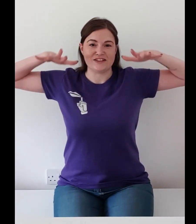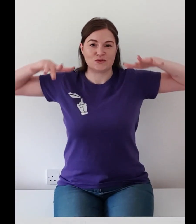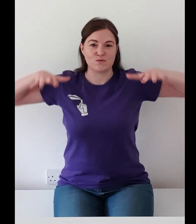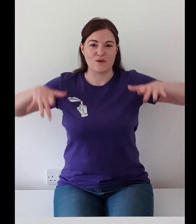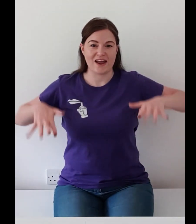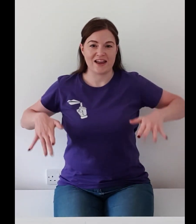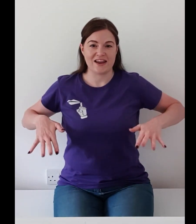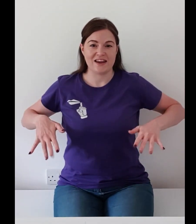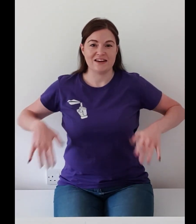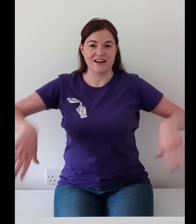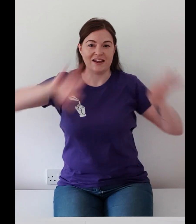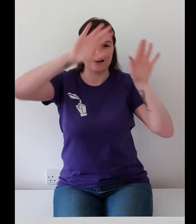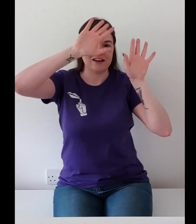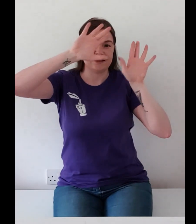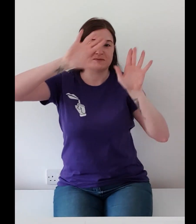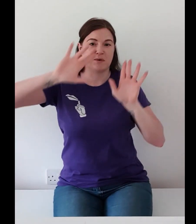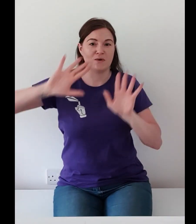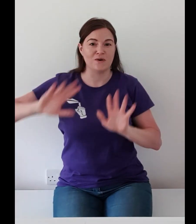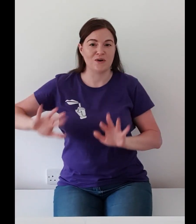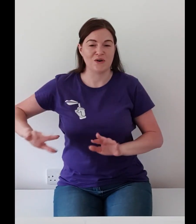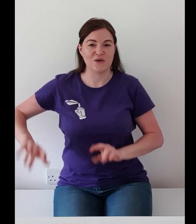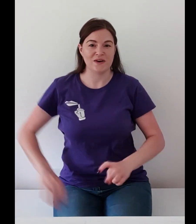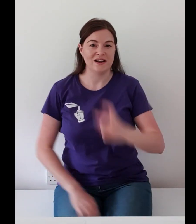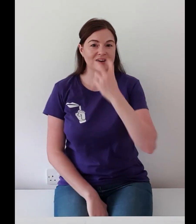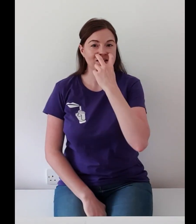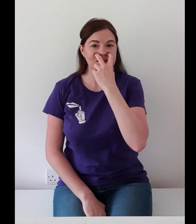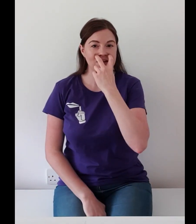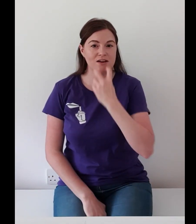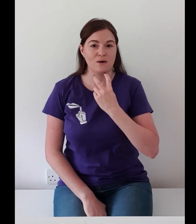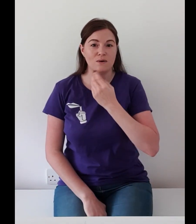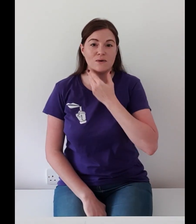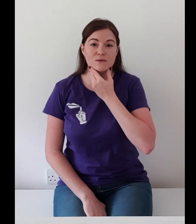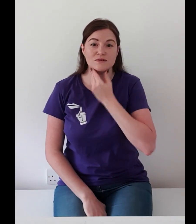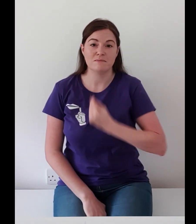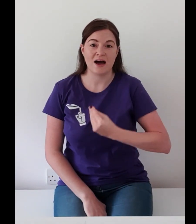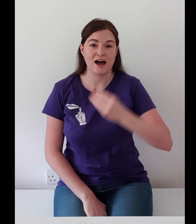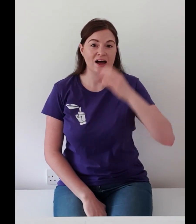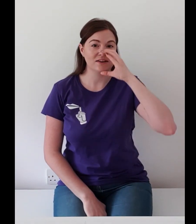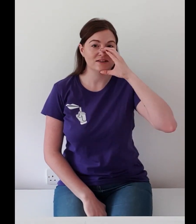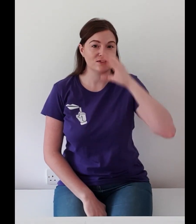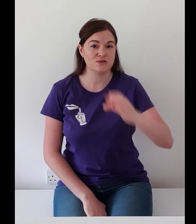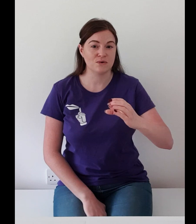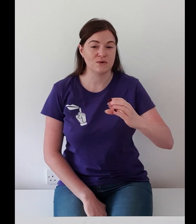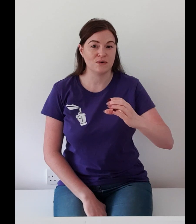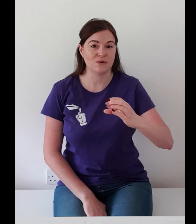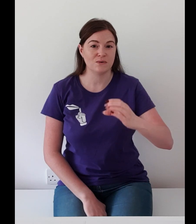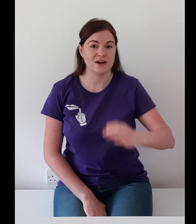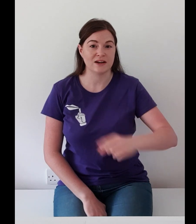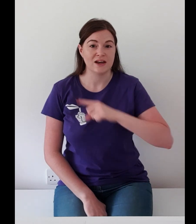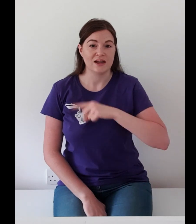It's raining, it's pouring, the old man is snoring.